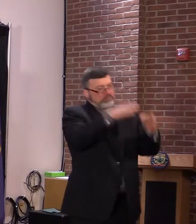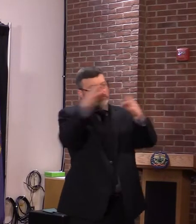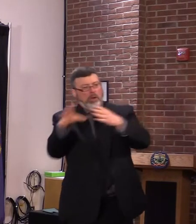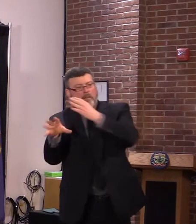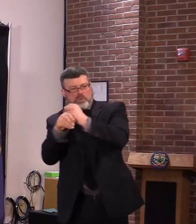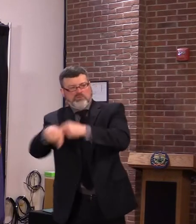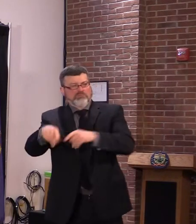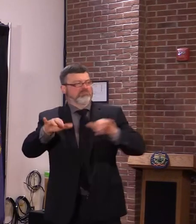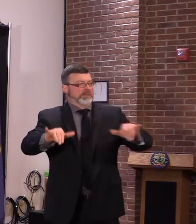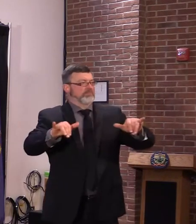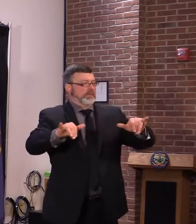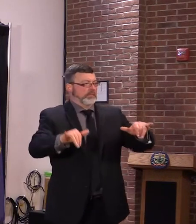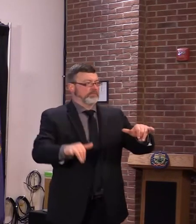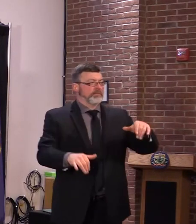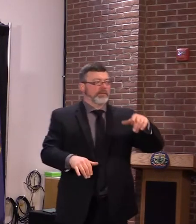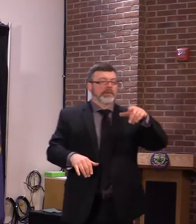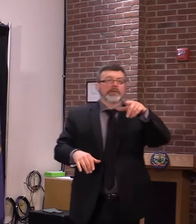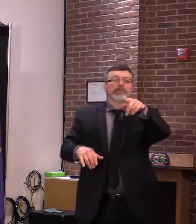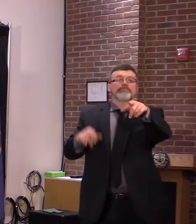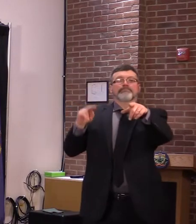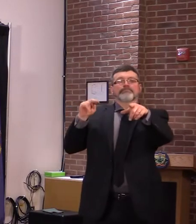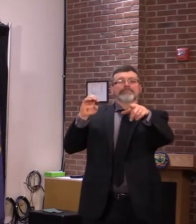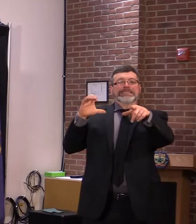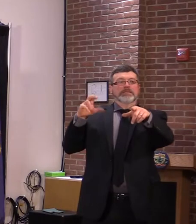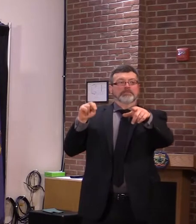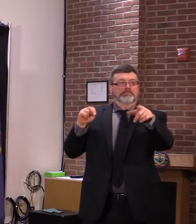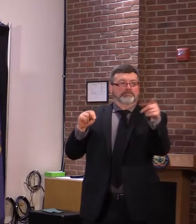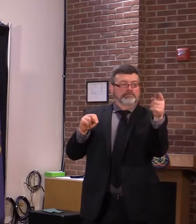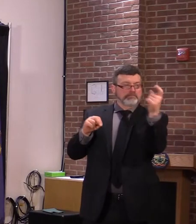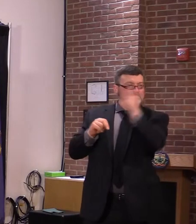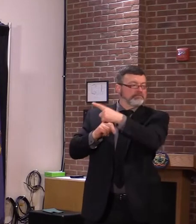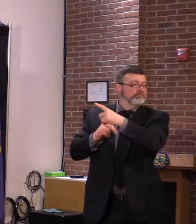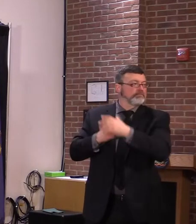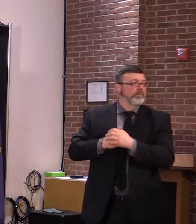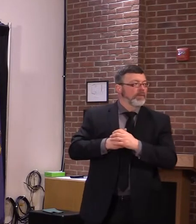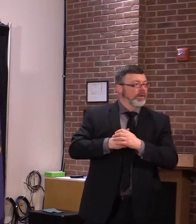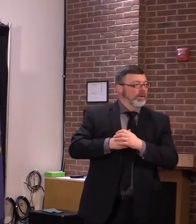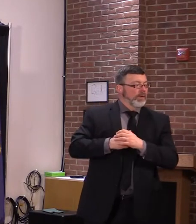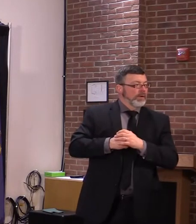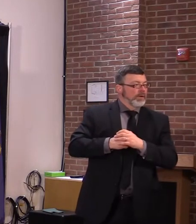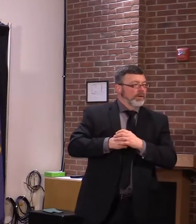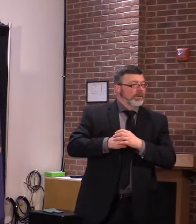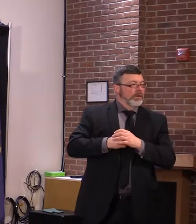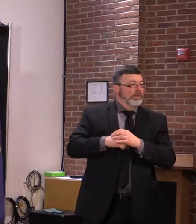I just wanted to ask about the very encouraging, optimistic presentation that